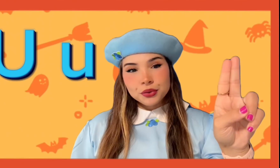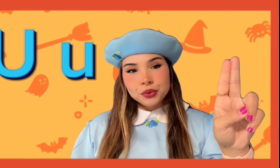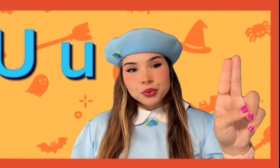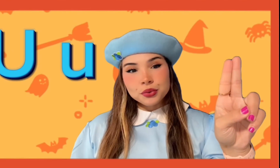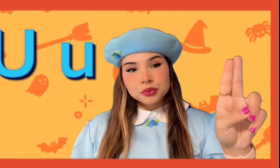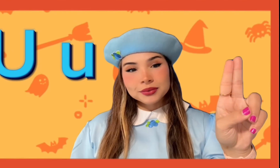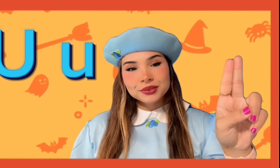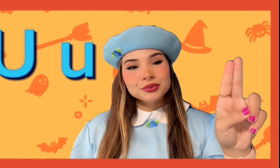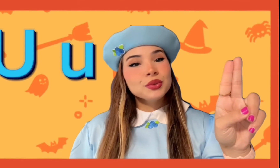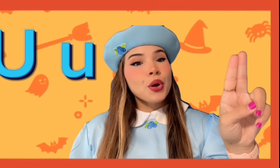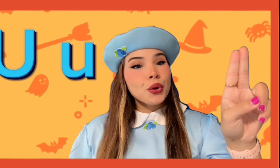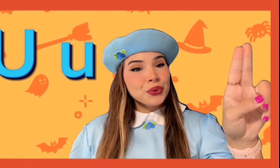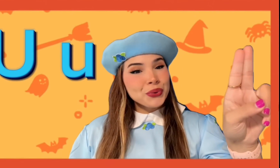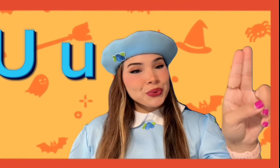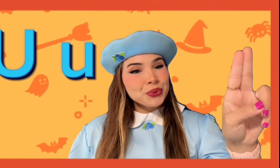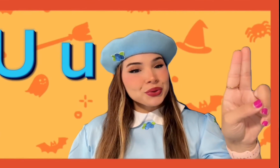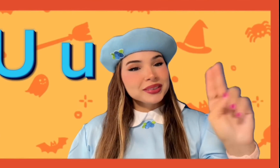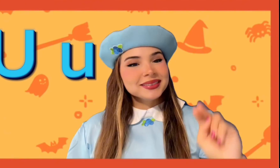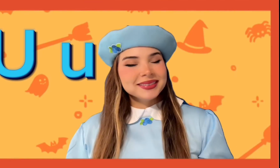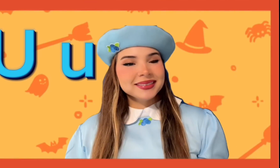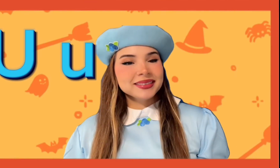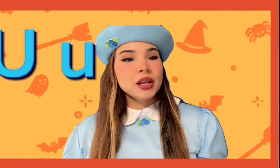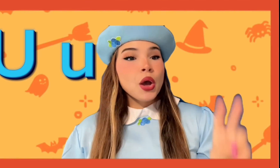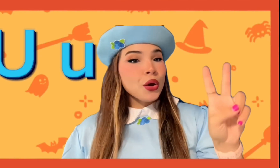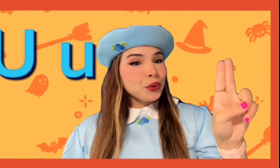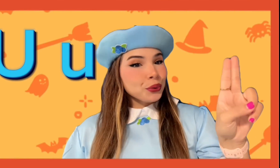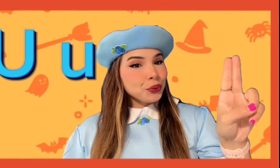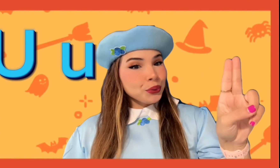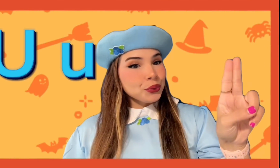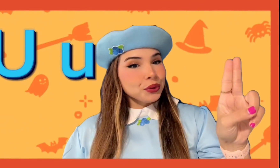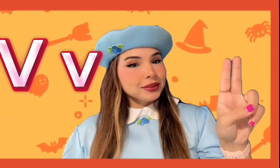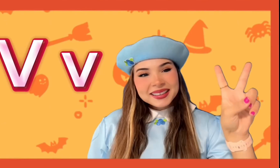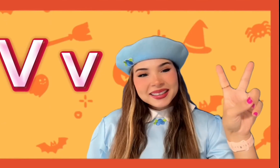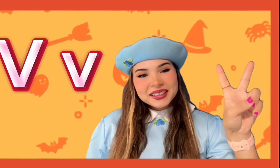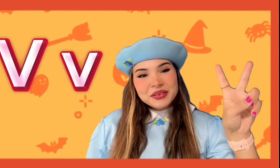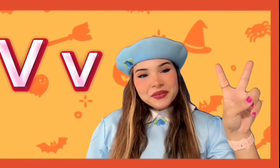U. U. U. V.